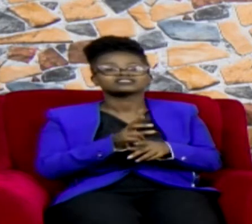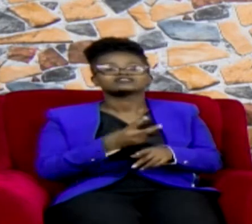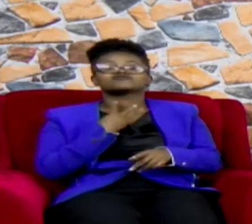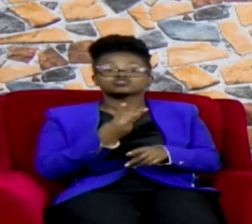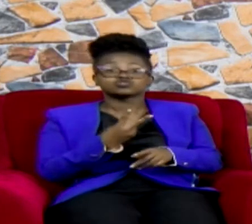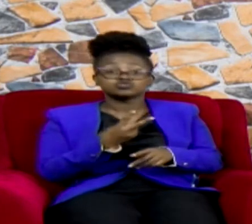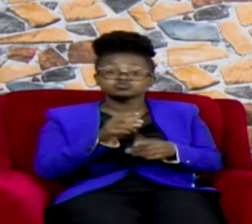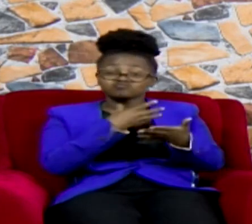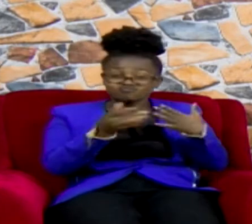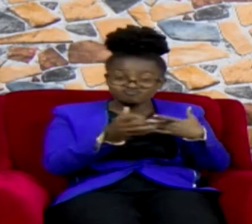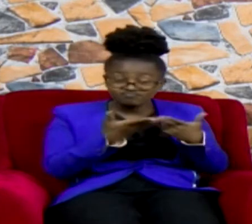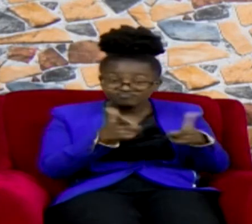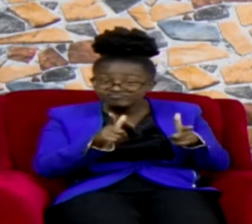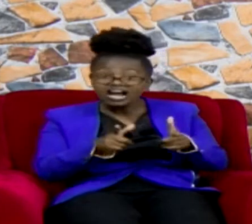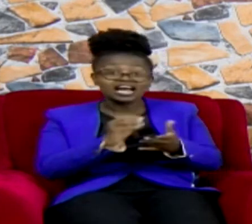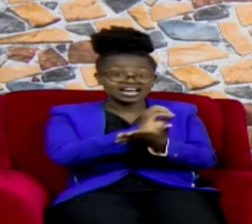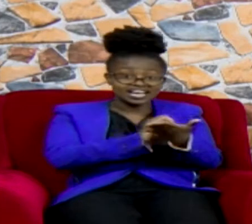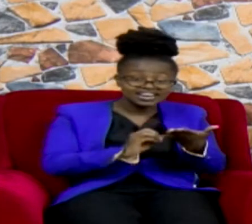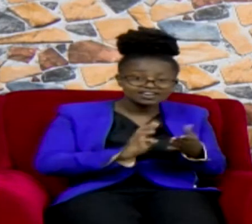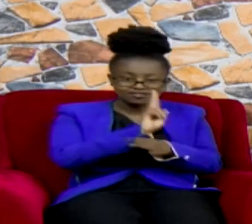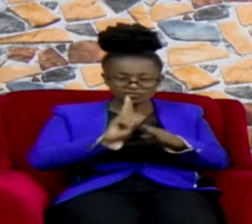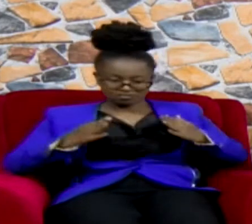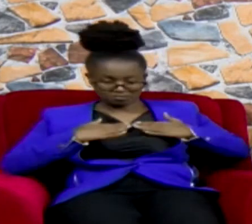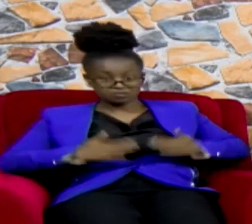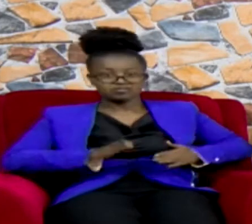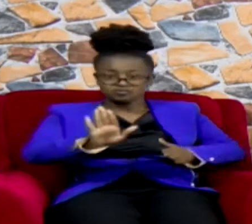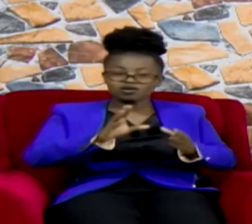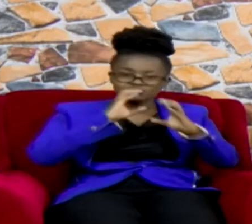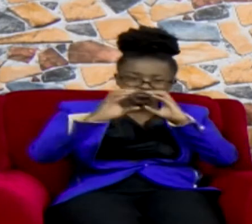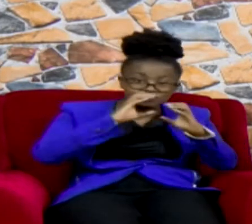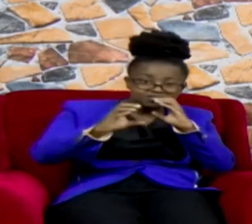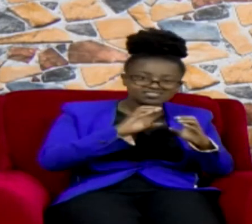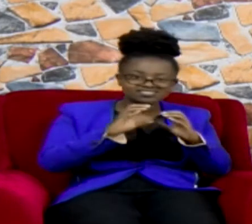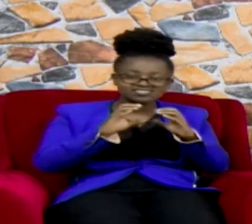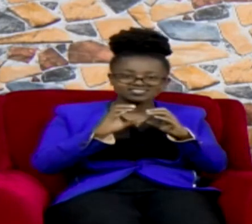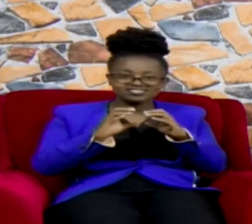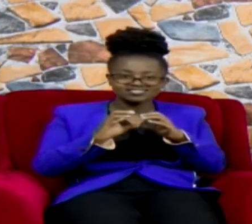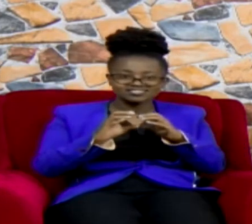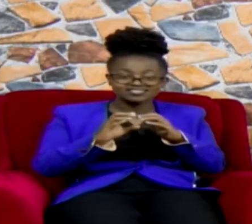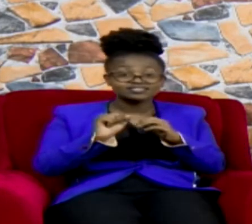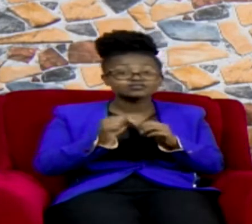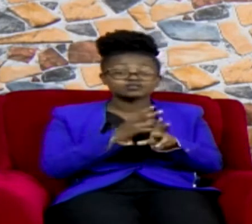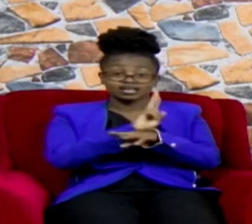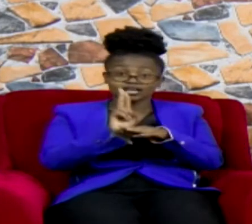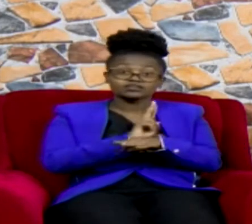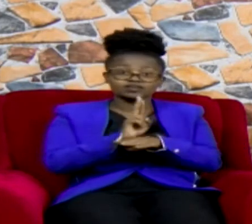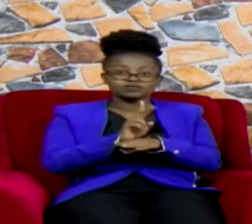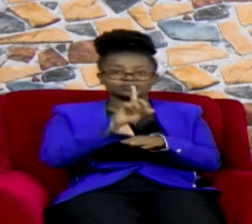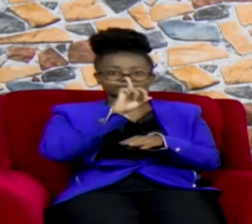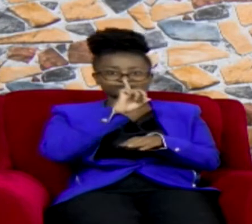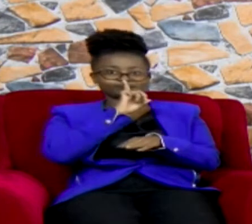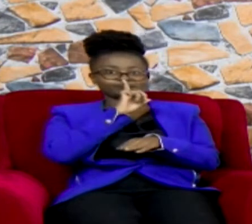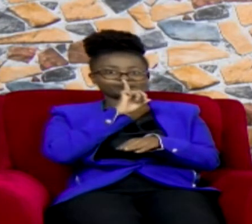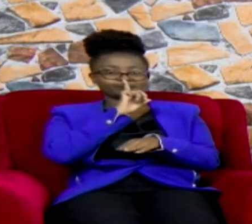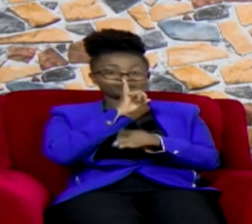sign, you can write, you can use body language, you can use gestures. Yes, you can even use silent